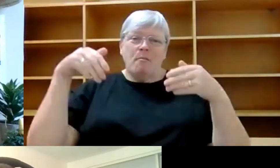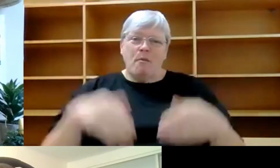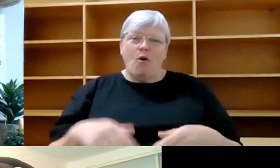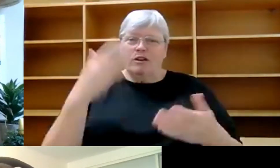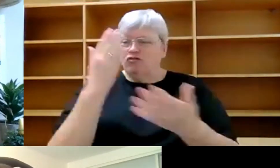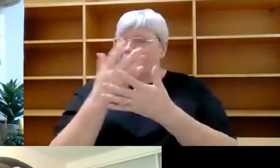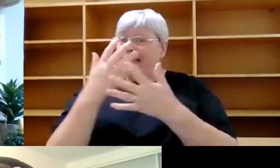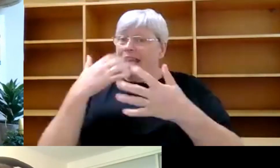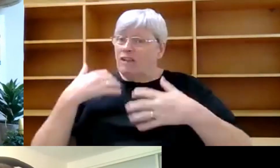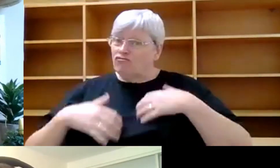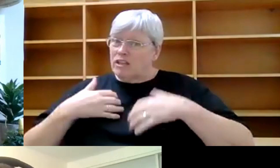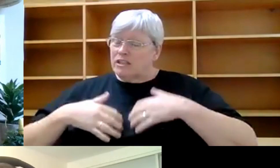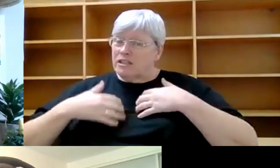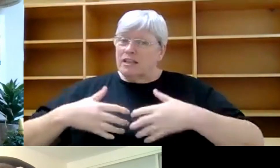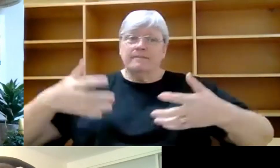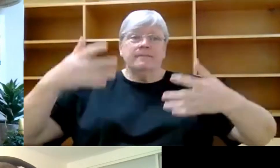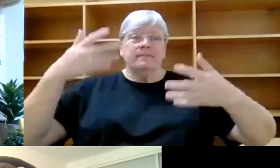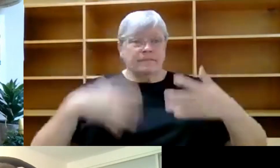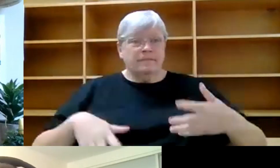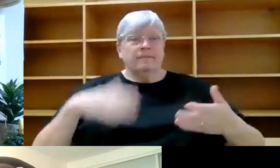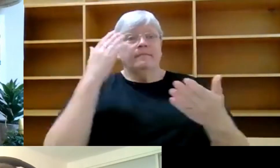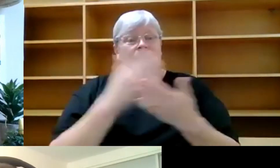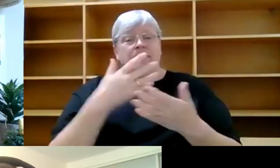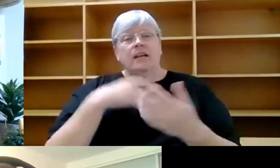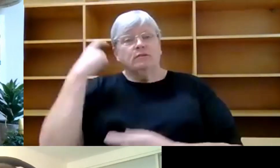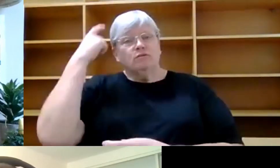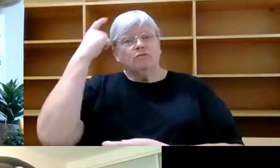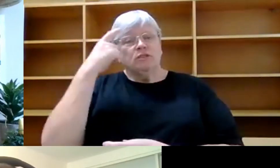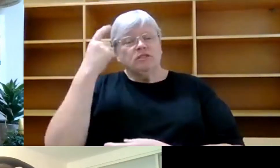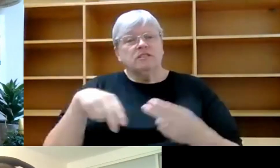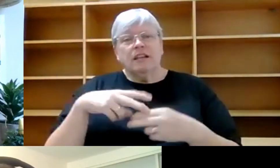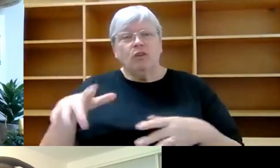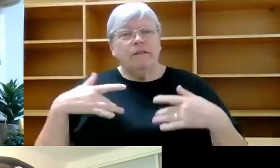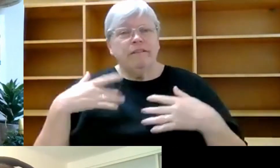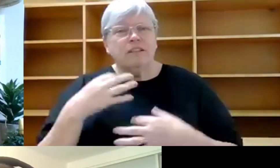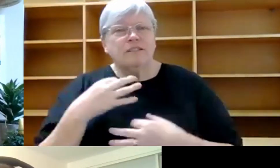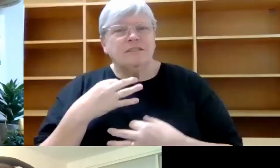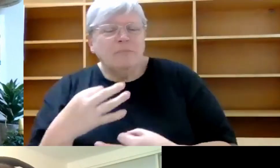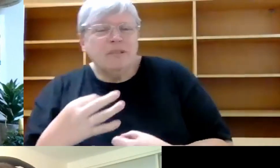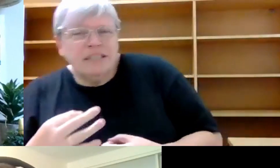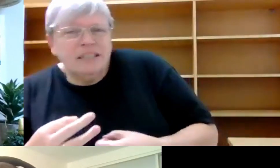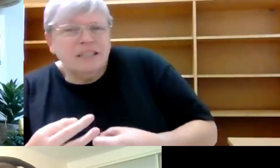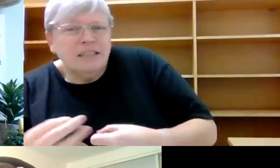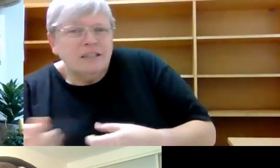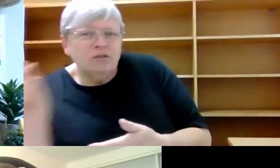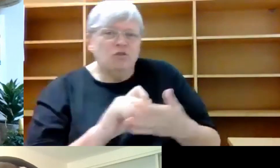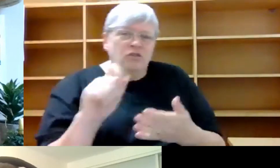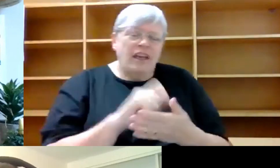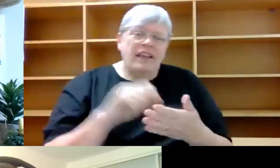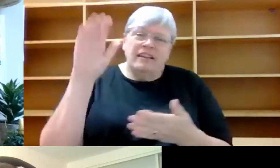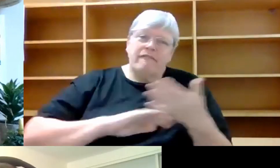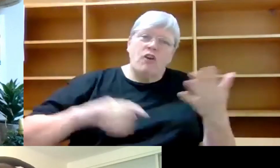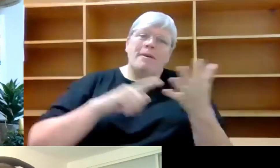interesting. And I was actually going to ask, I was wondering if you ever felt any temptation to write it from Tacky's point of view. And I